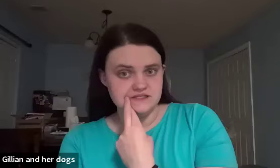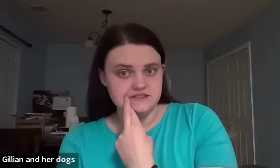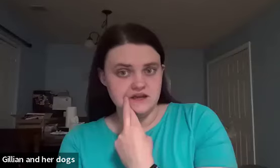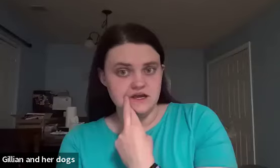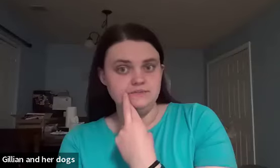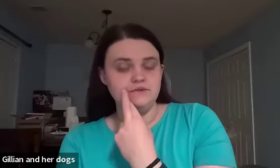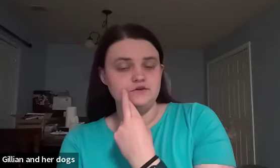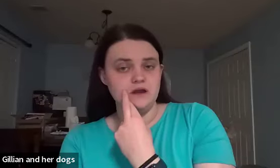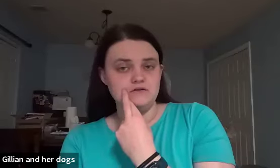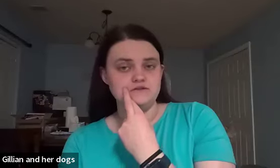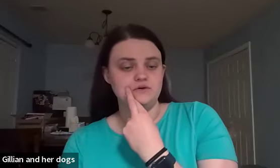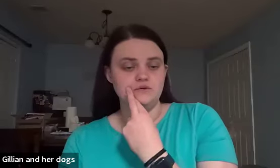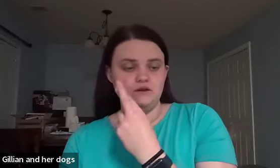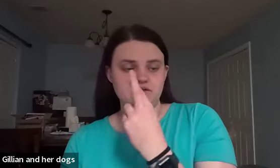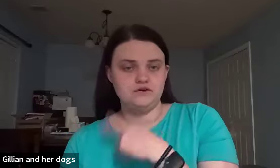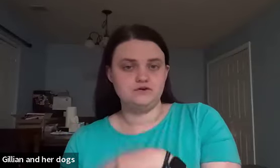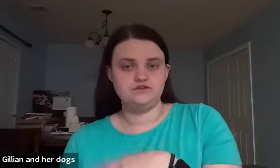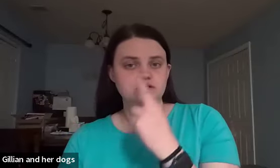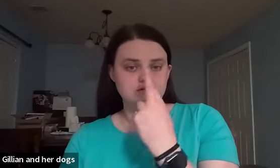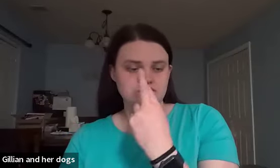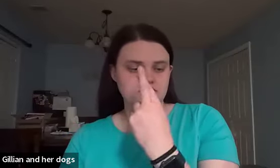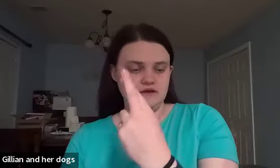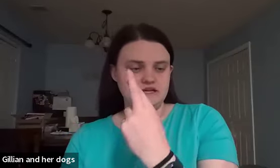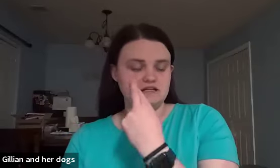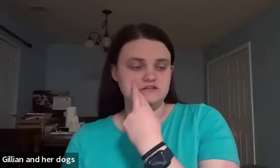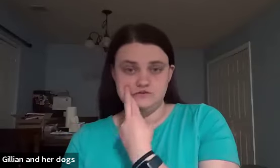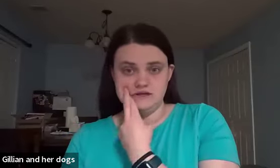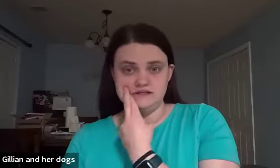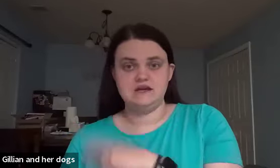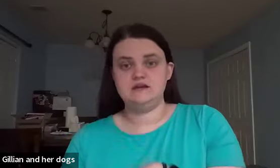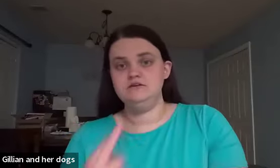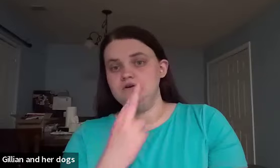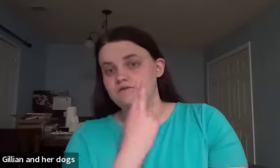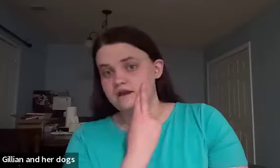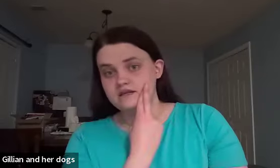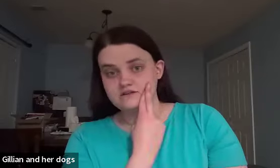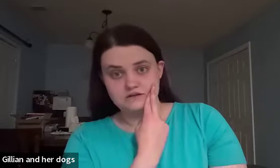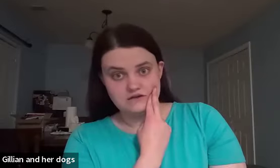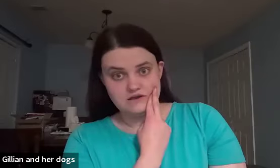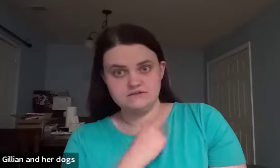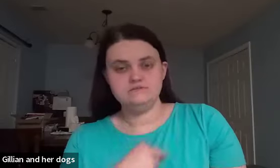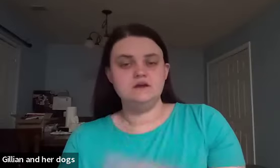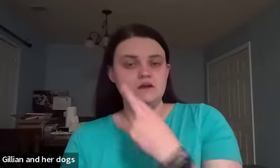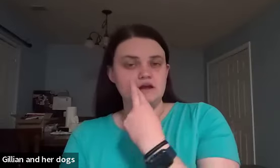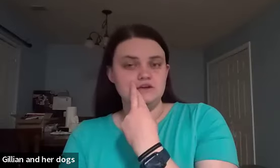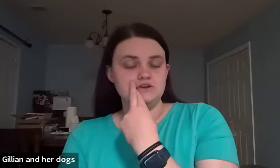opposite side of your mouth. So like if you're doing your left hand, it's on your right side, right hand's on your left. And you're